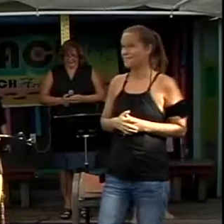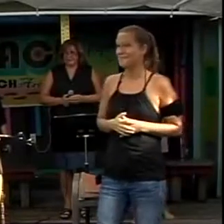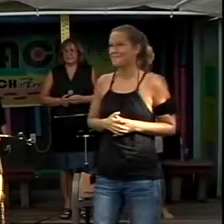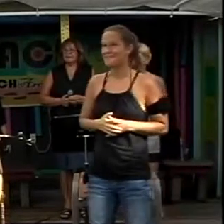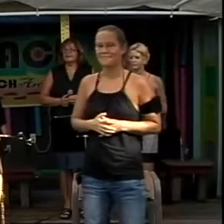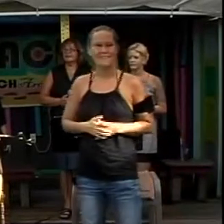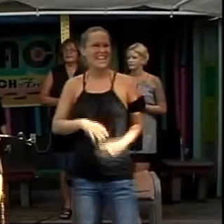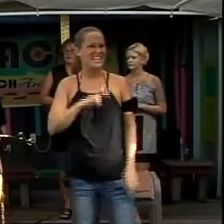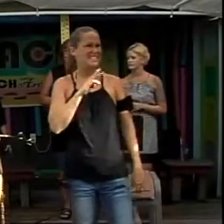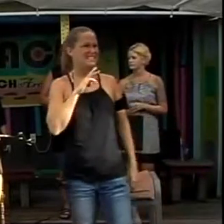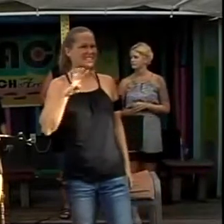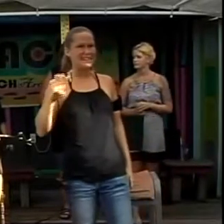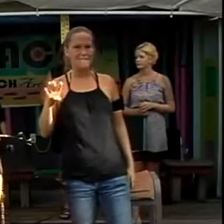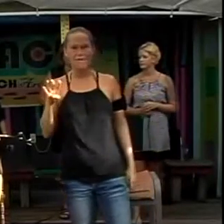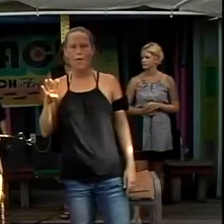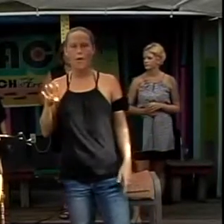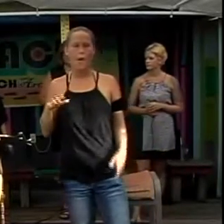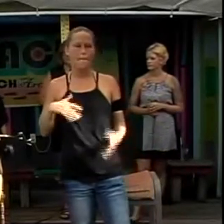64.